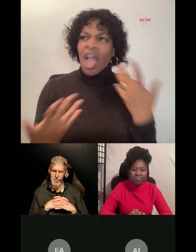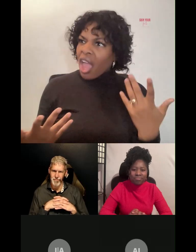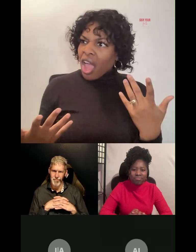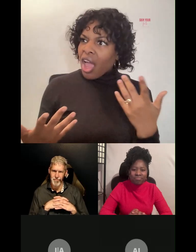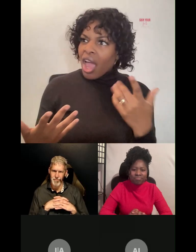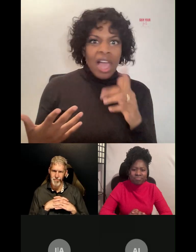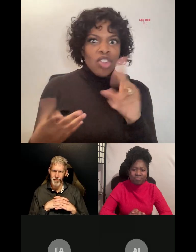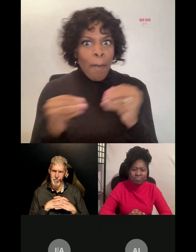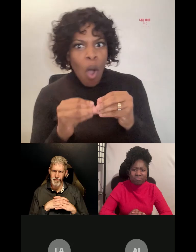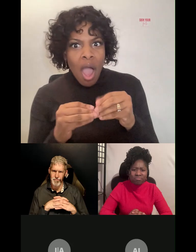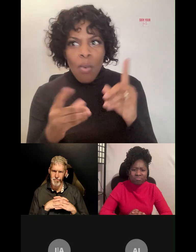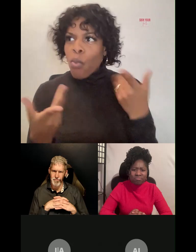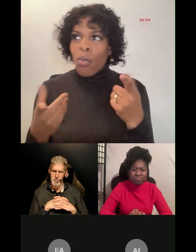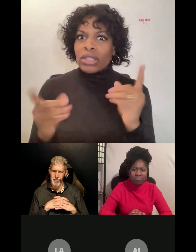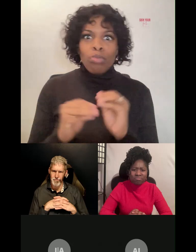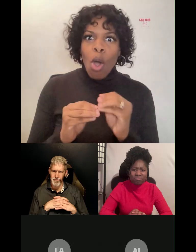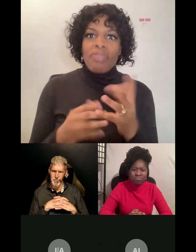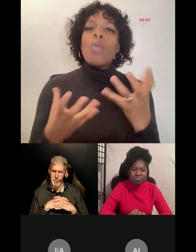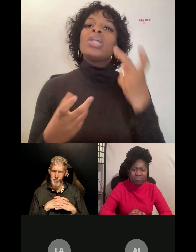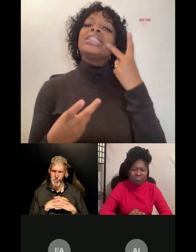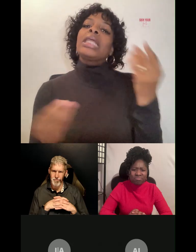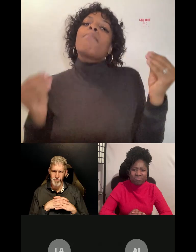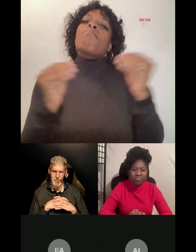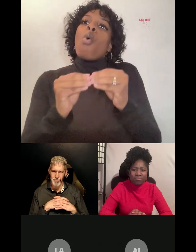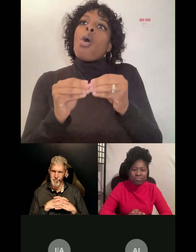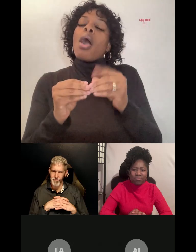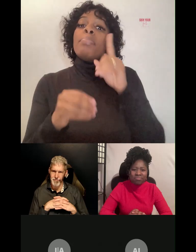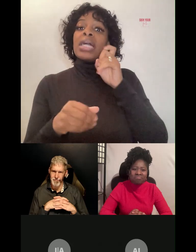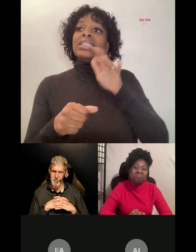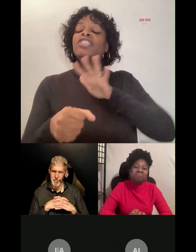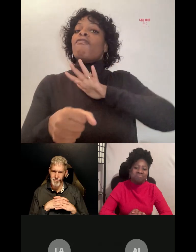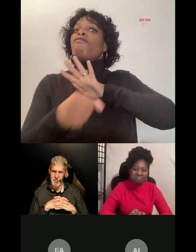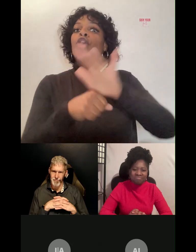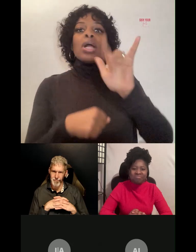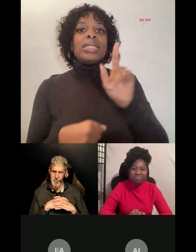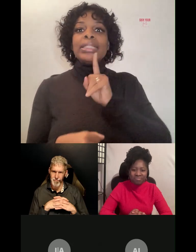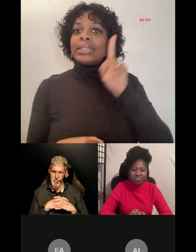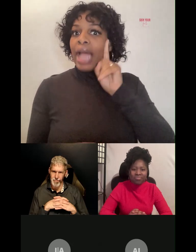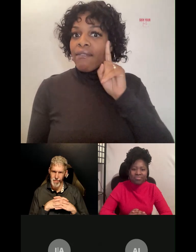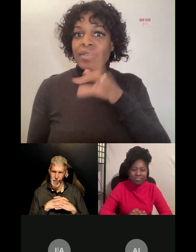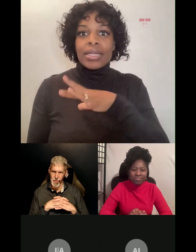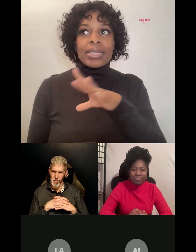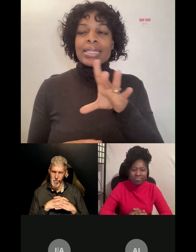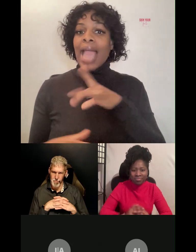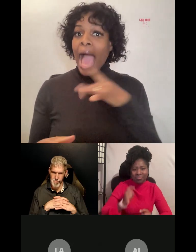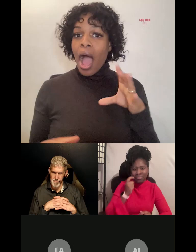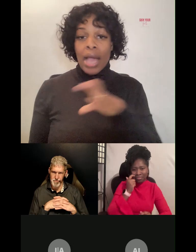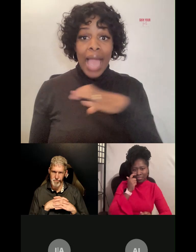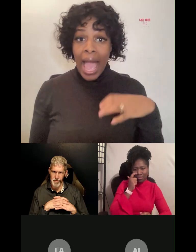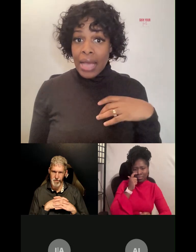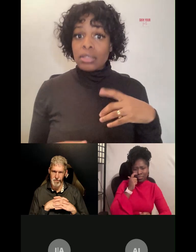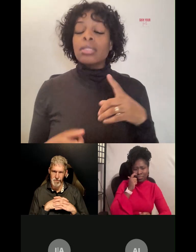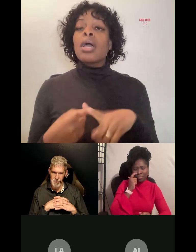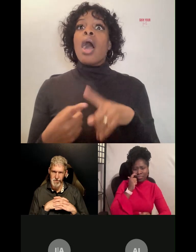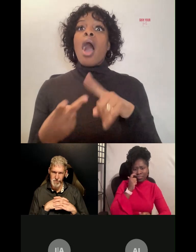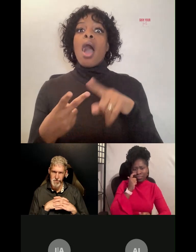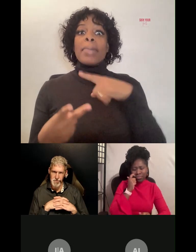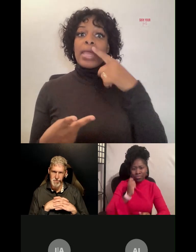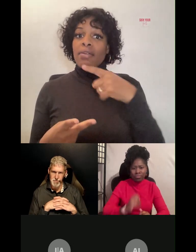they was like, "No more. With more?" They want to see more because it's totally the